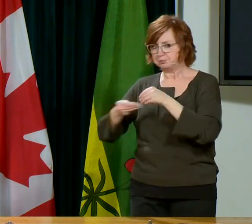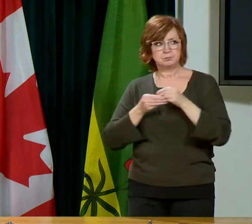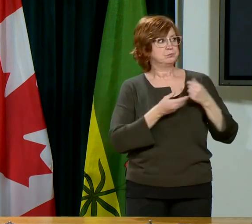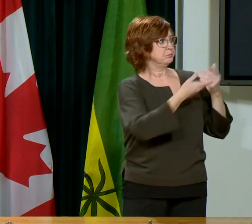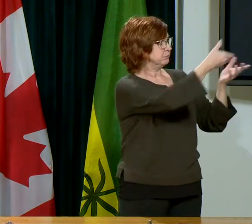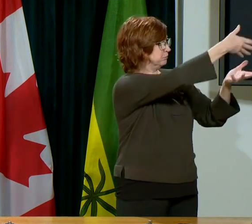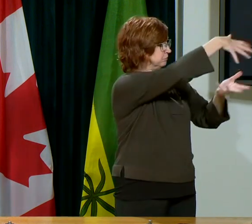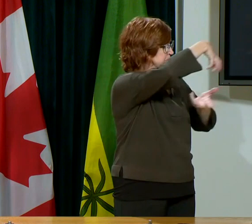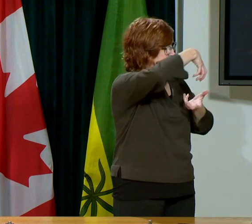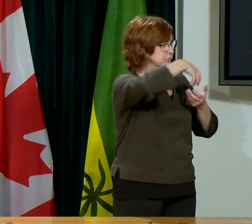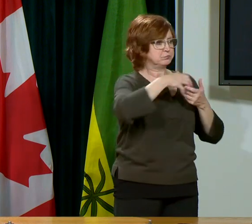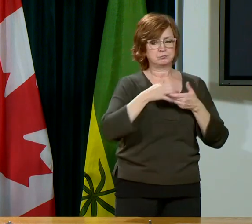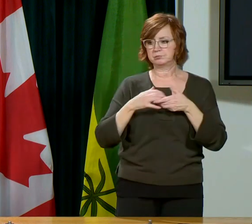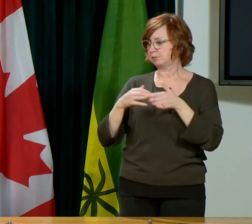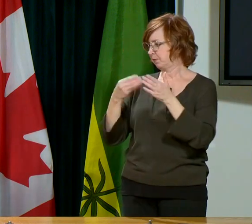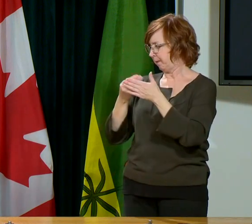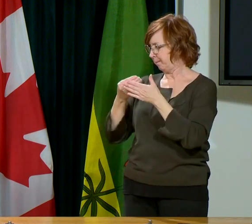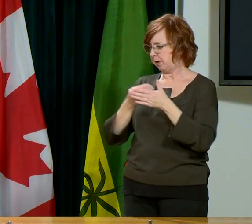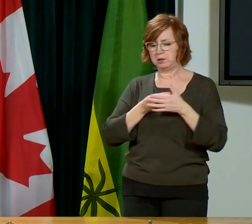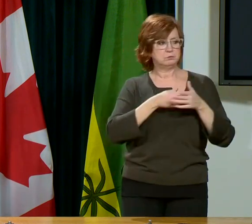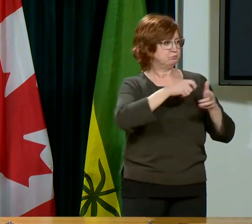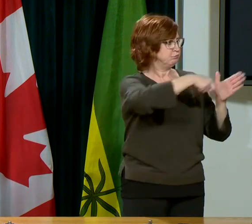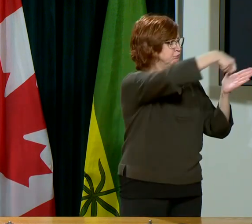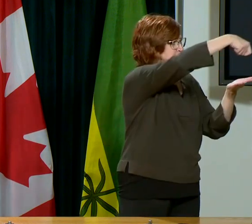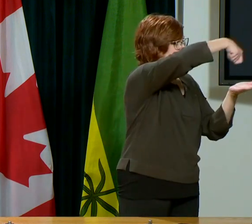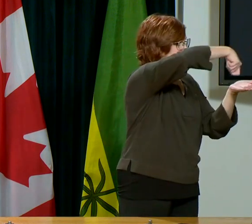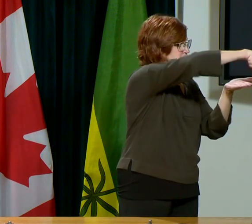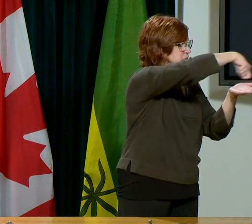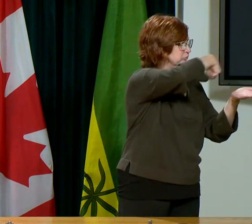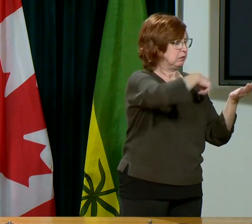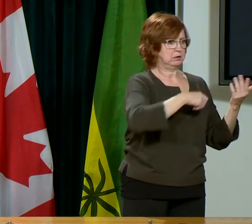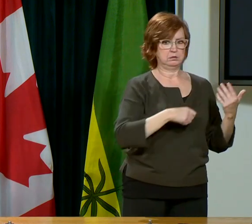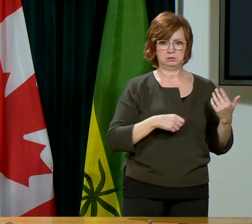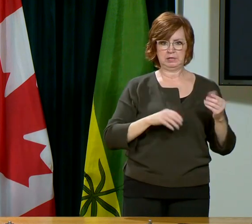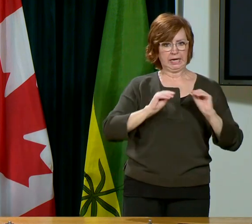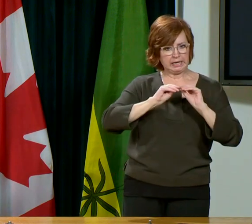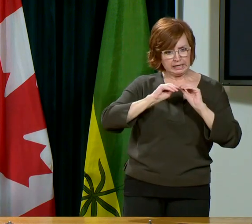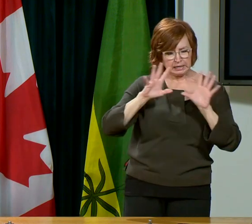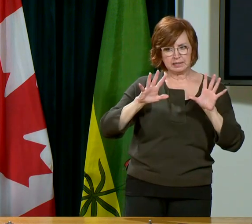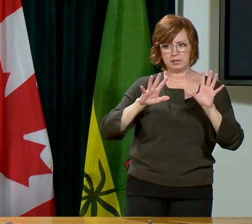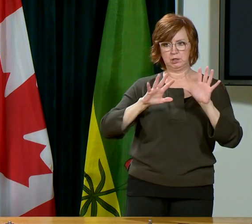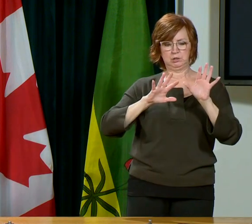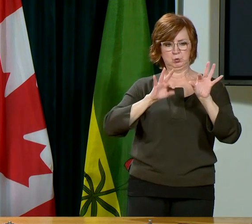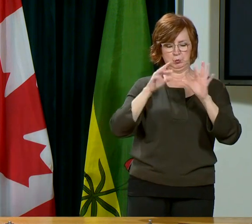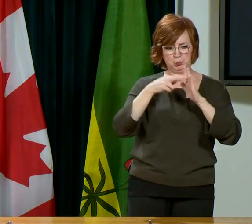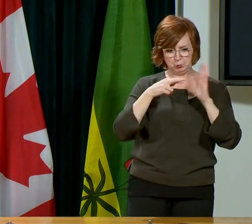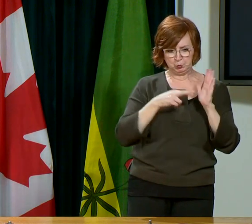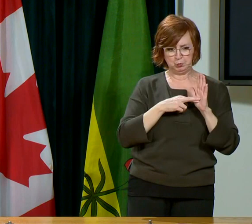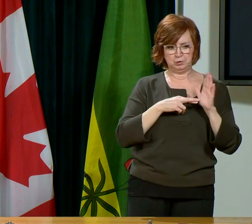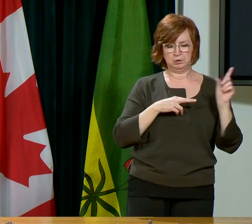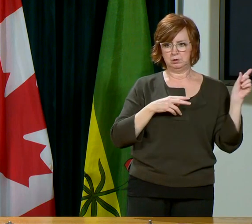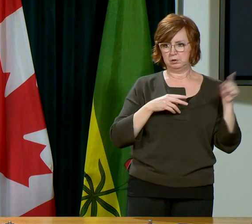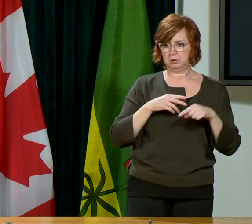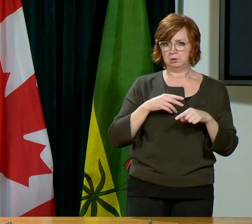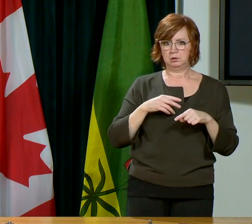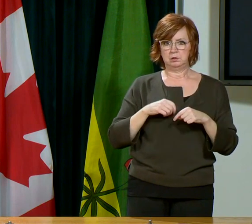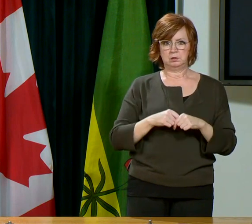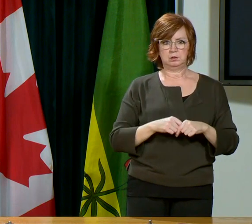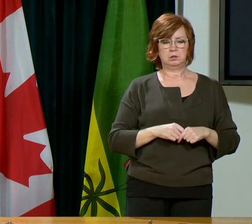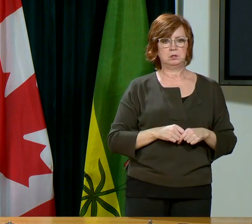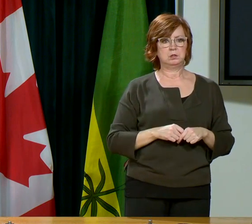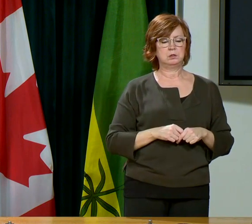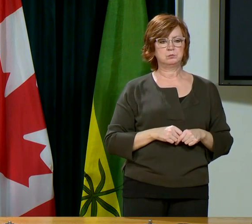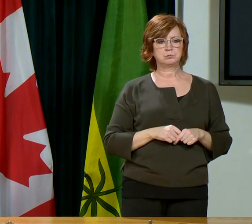gathering together and there were no clear protocols, that what if someone had to use a washroom, or would there be carpooling or